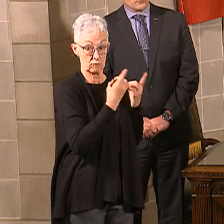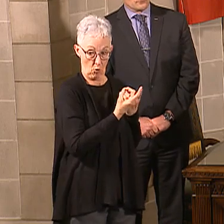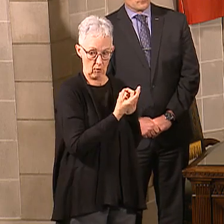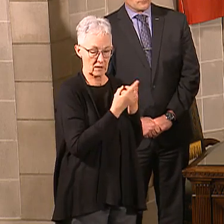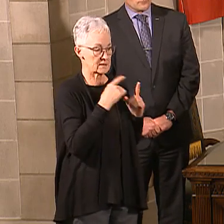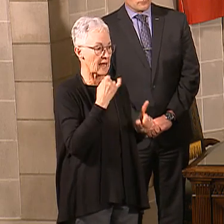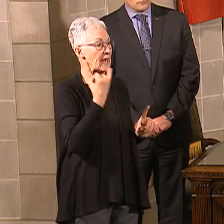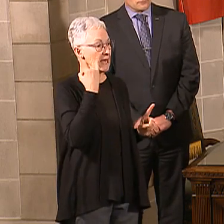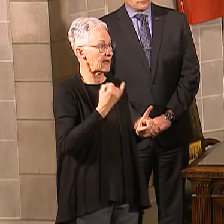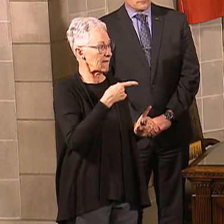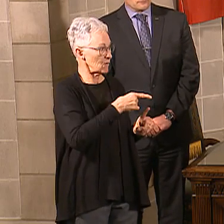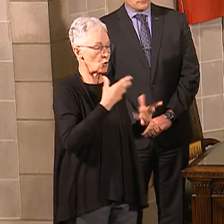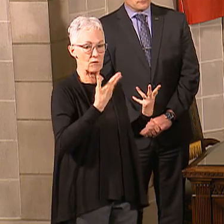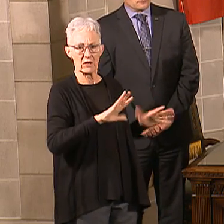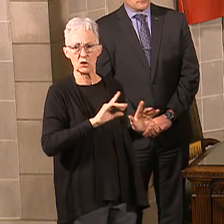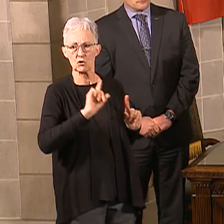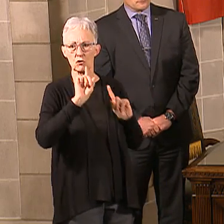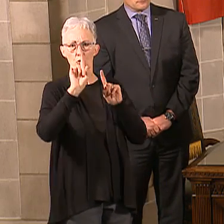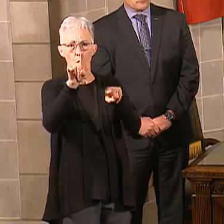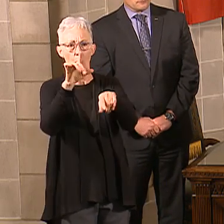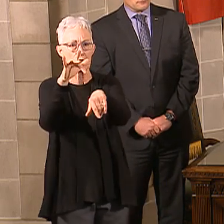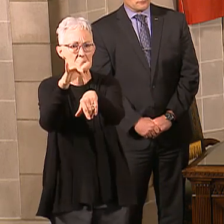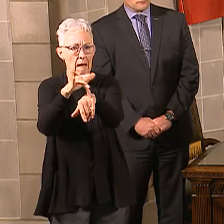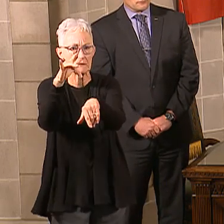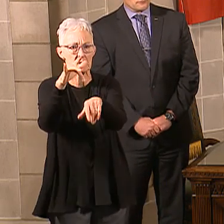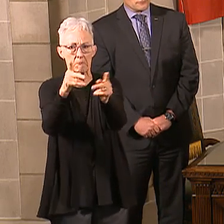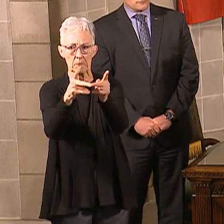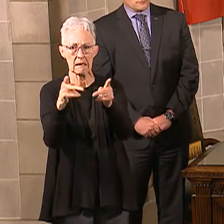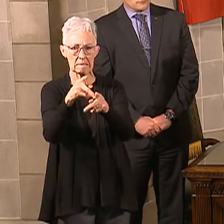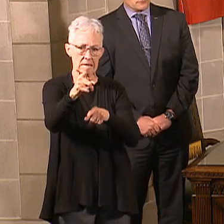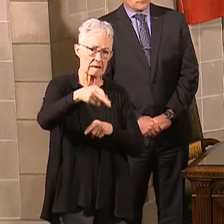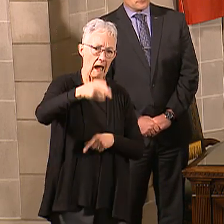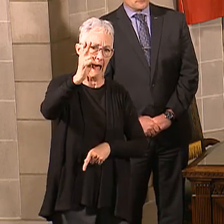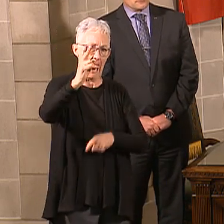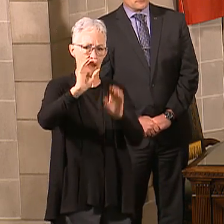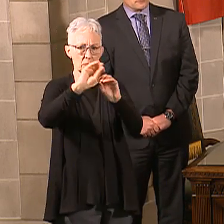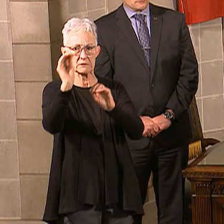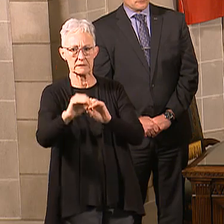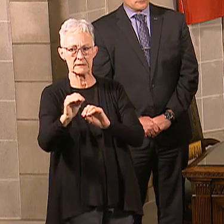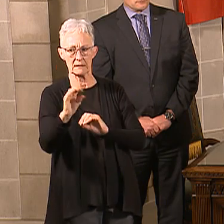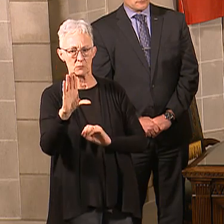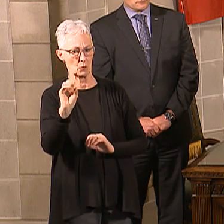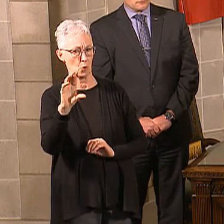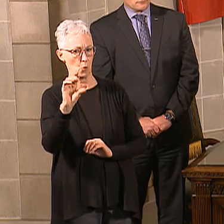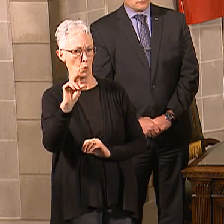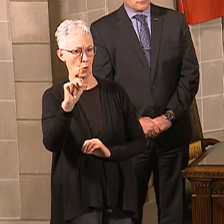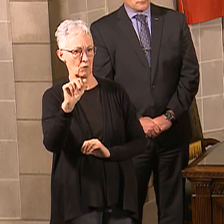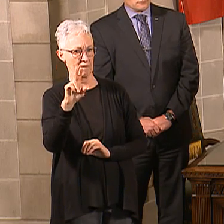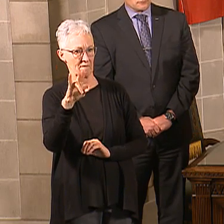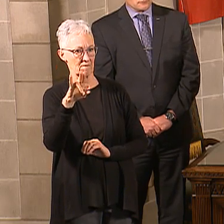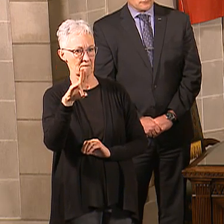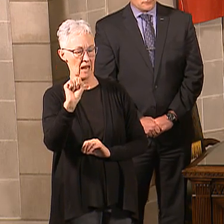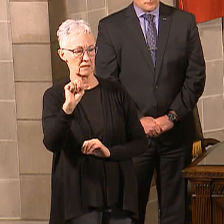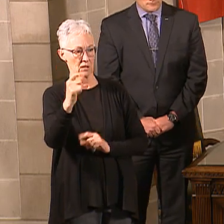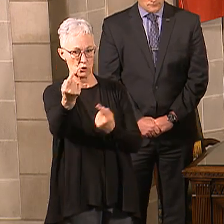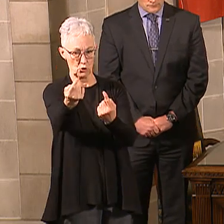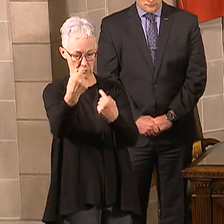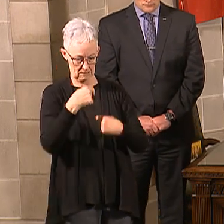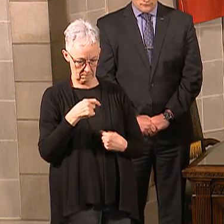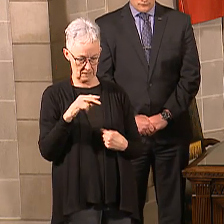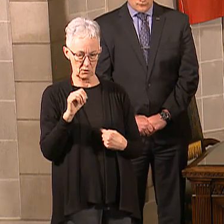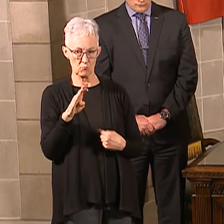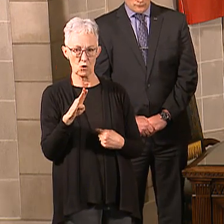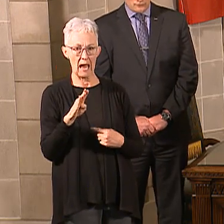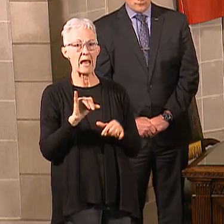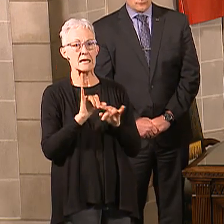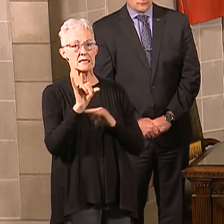have community spread and you're coming back to Nebraska, stay home for 2 weeks, self-quarantine. So if you've been in New York, you come back to Nebraska,